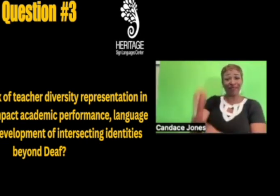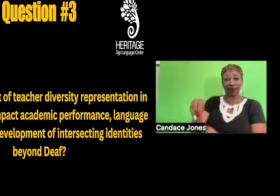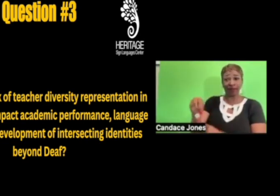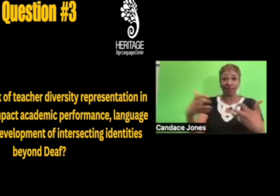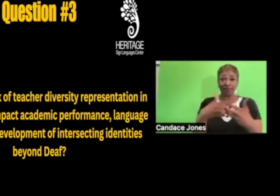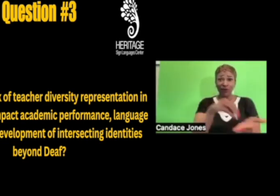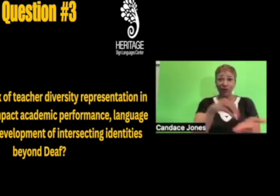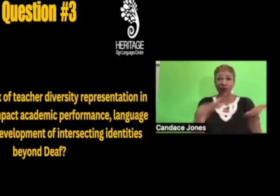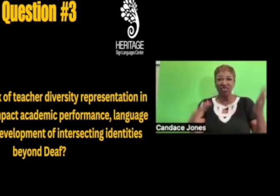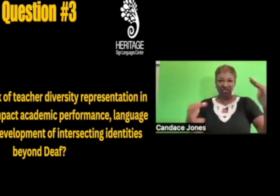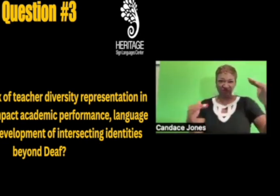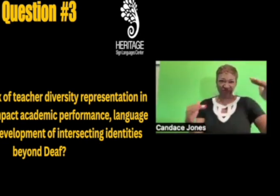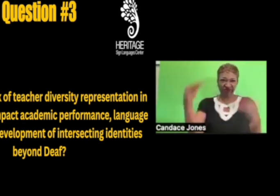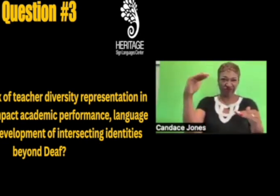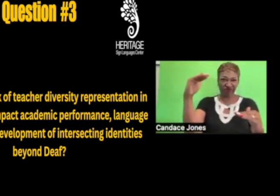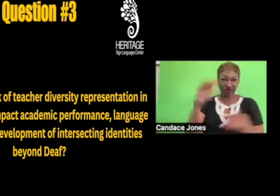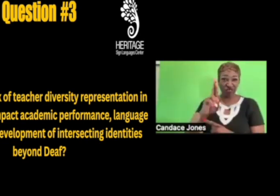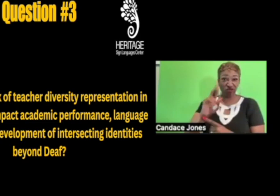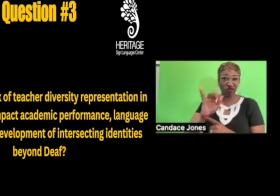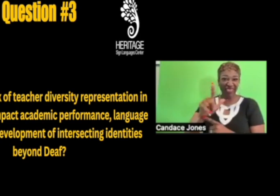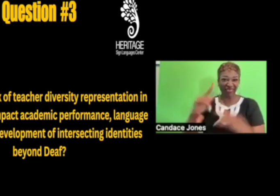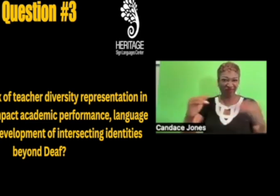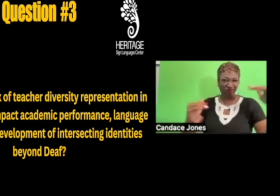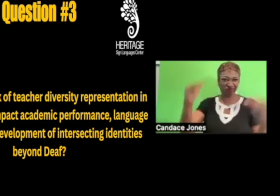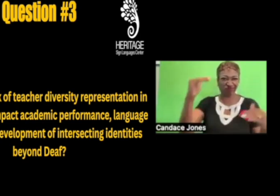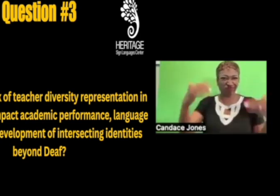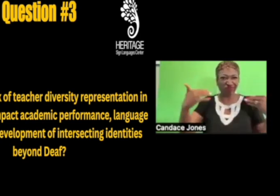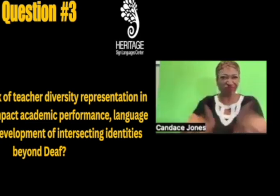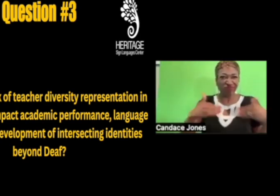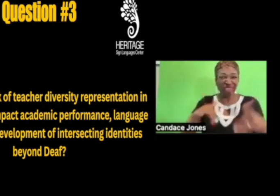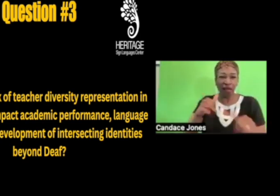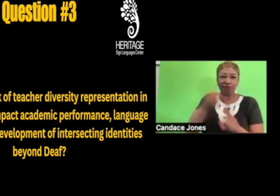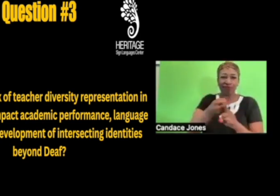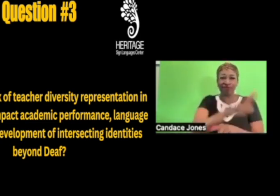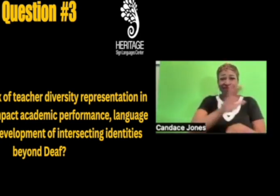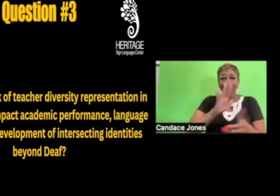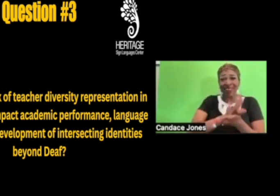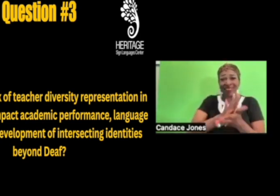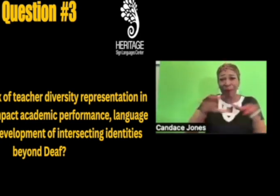those individuals did not receive what they needed.